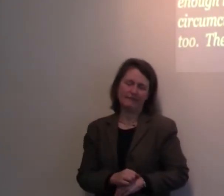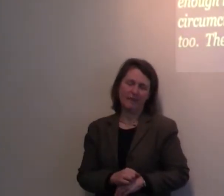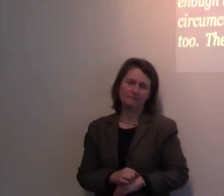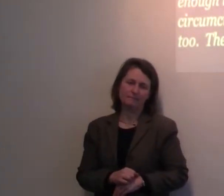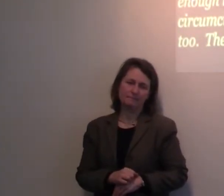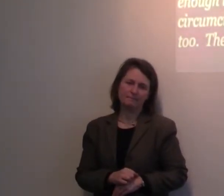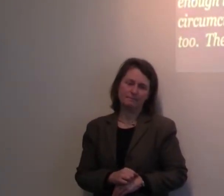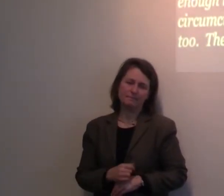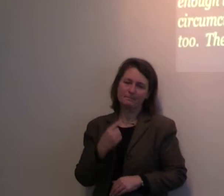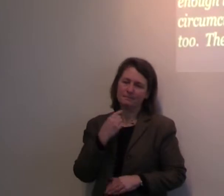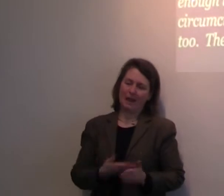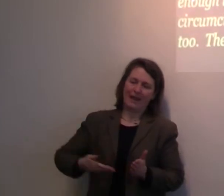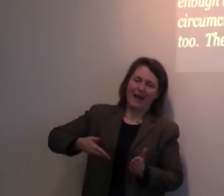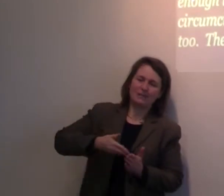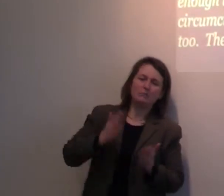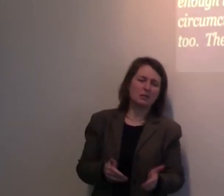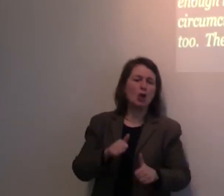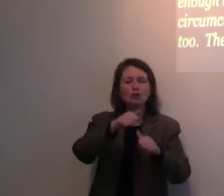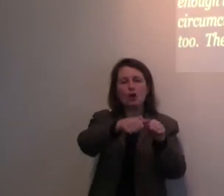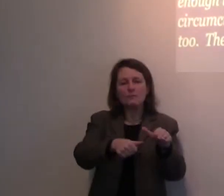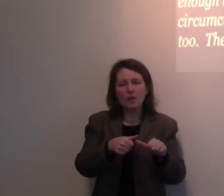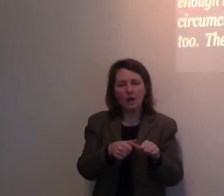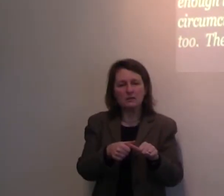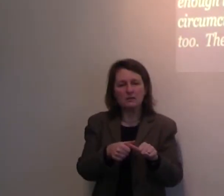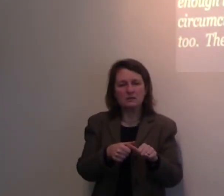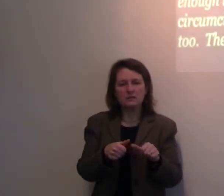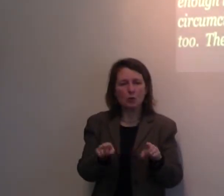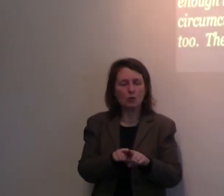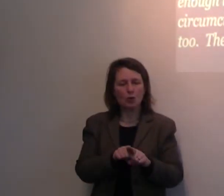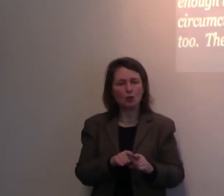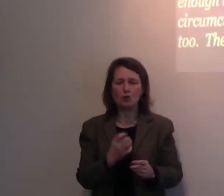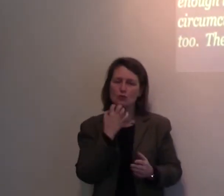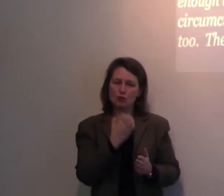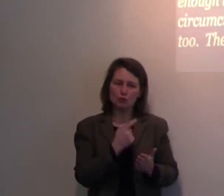You must be circumcised and obey the Jewish laws too.